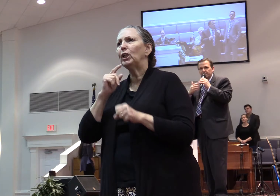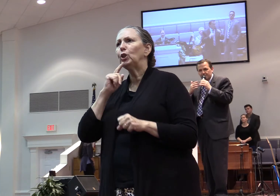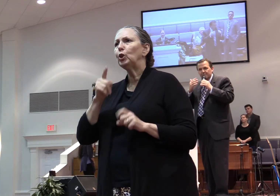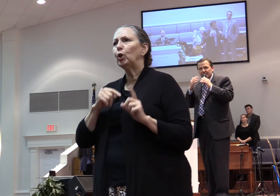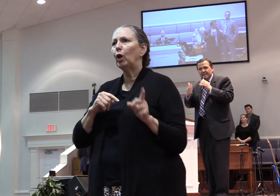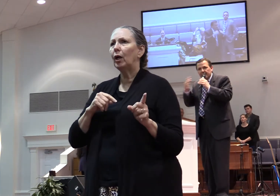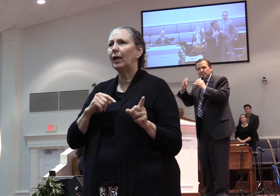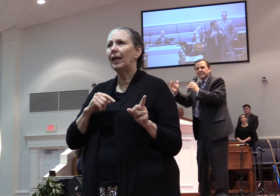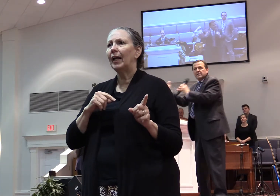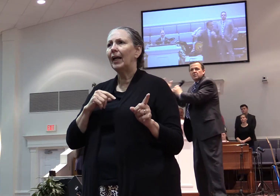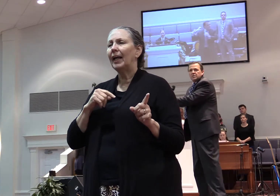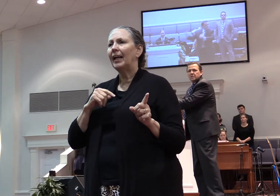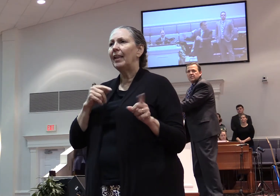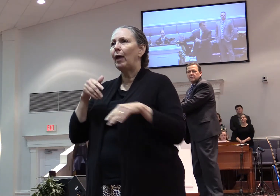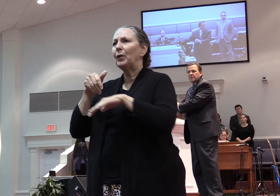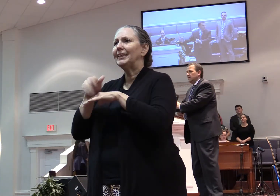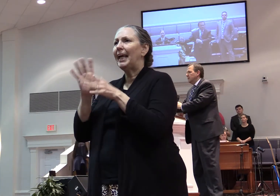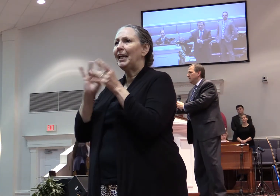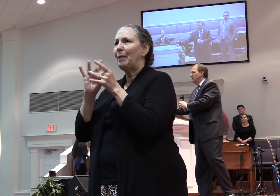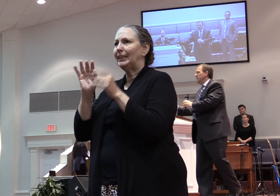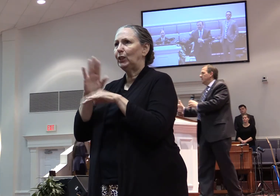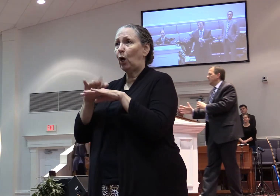were getting a message.